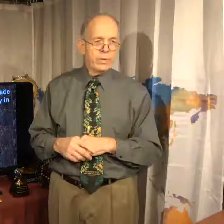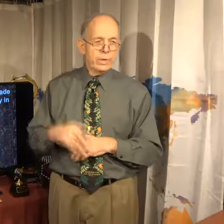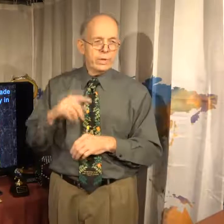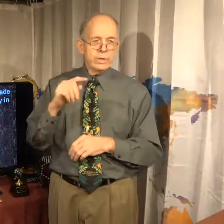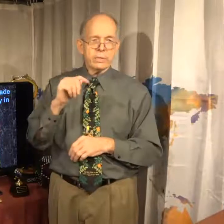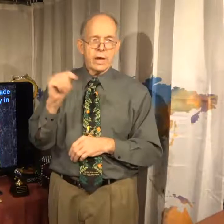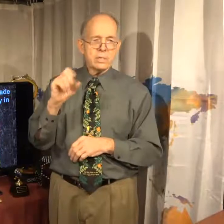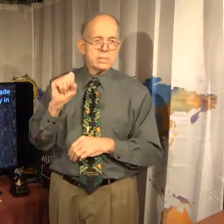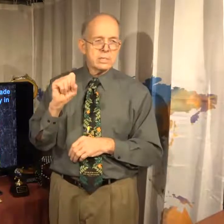husband. Does